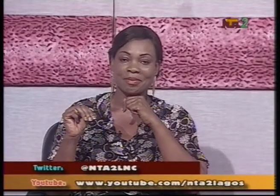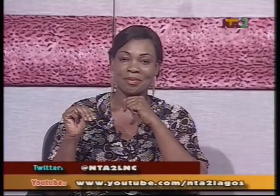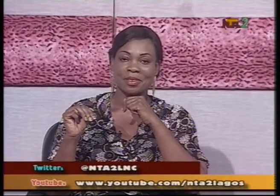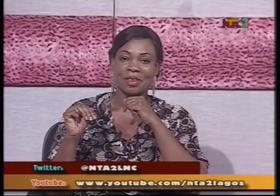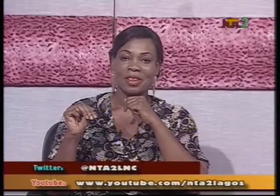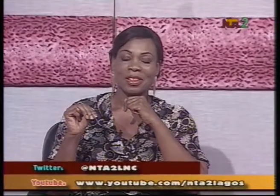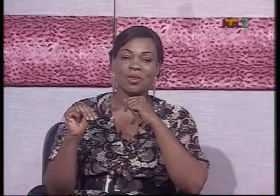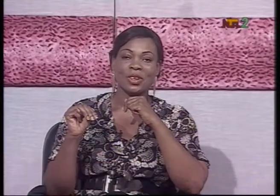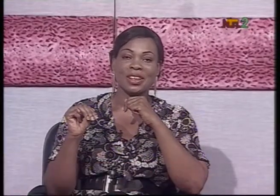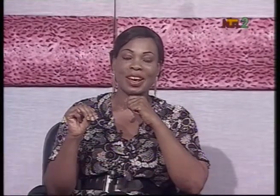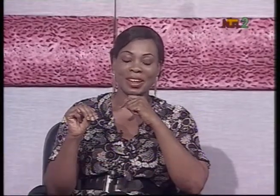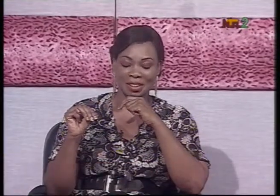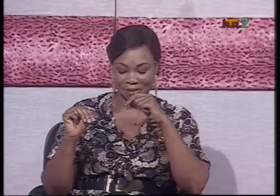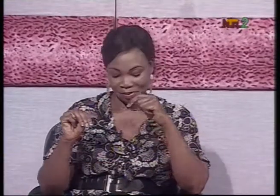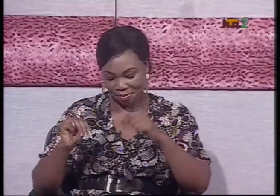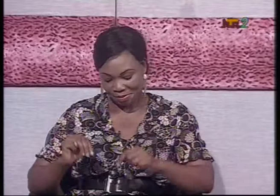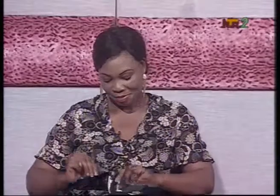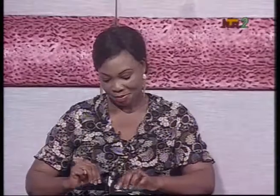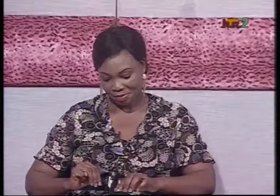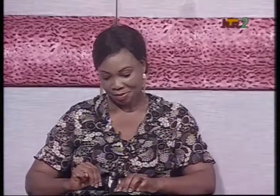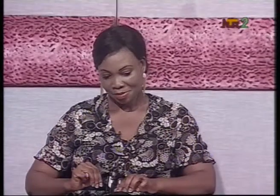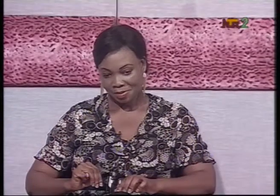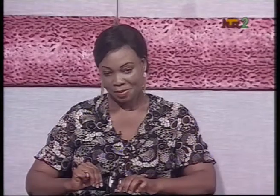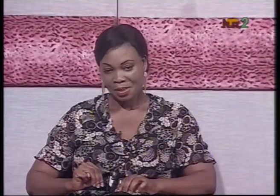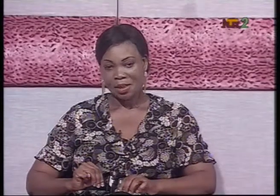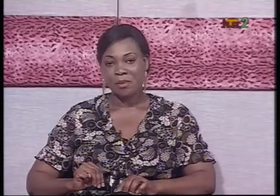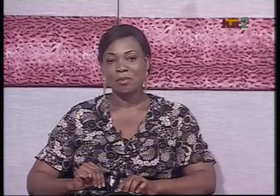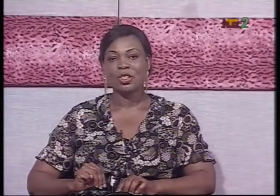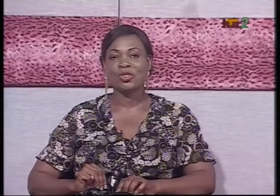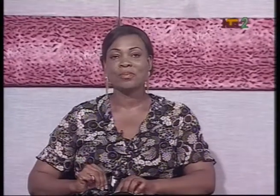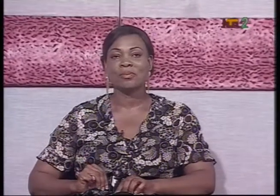ma'am. Who's on the line? This is Abimbola, Beatrice. my second class.